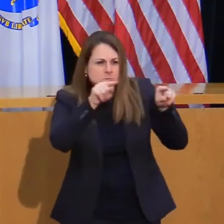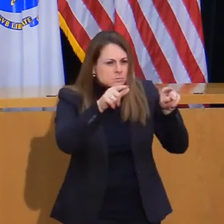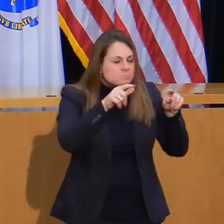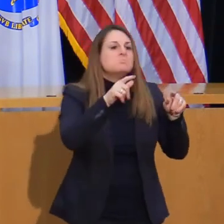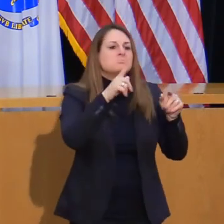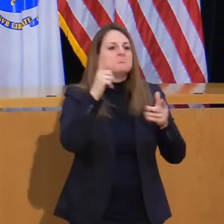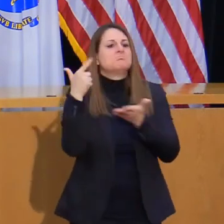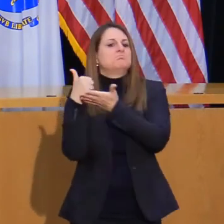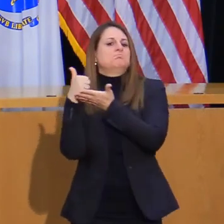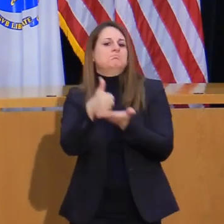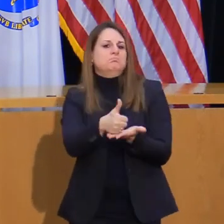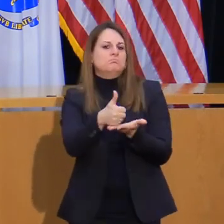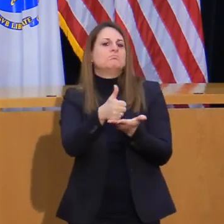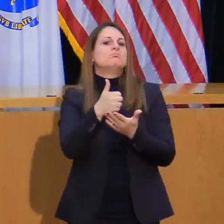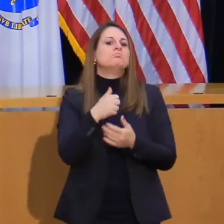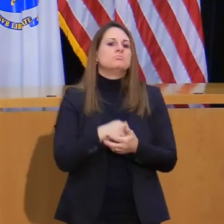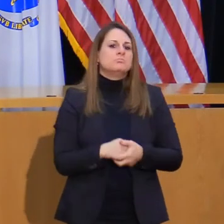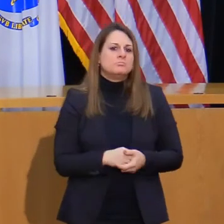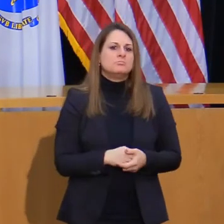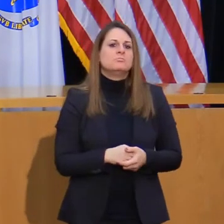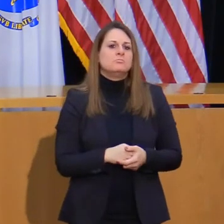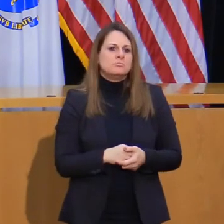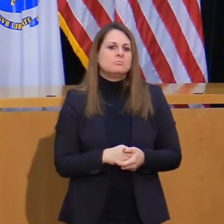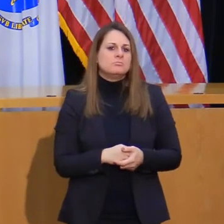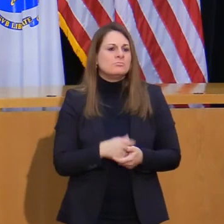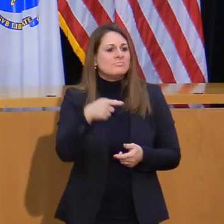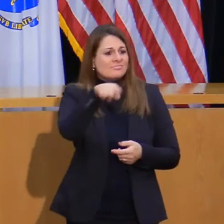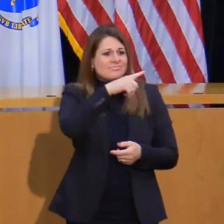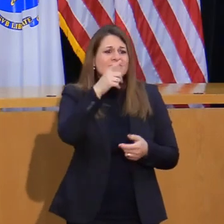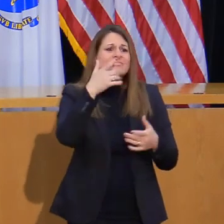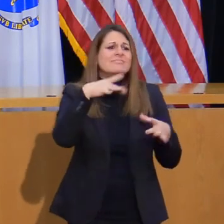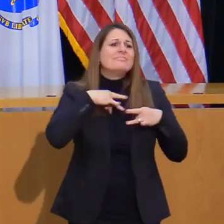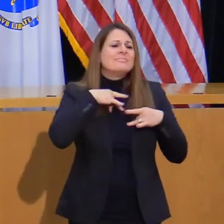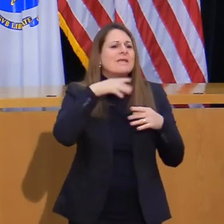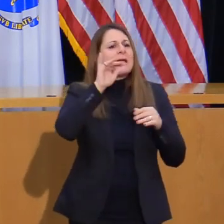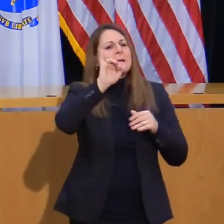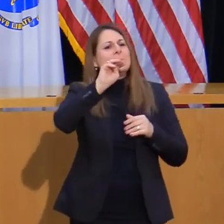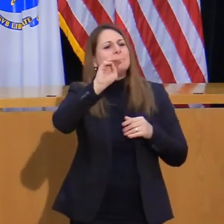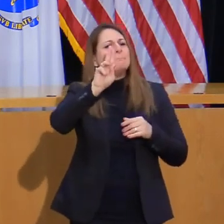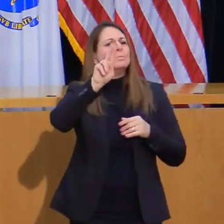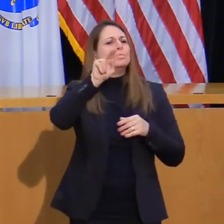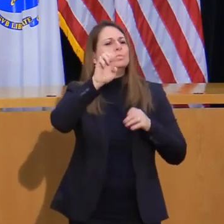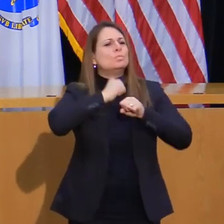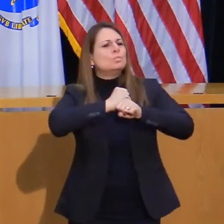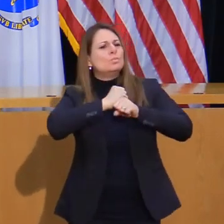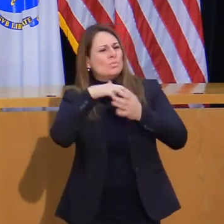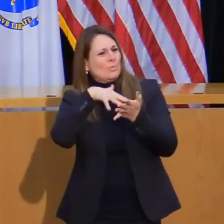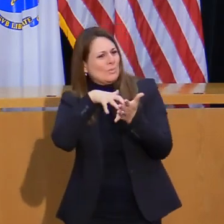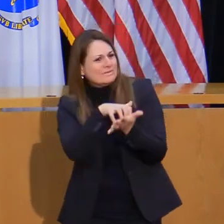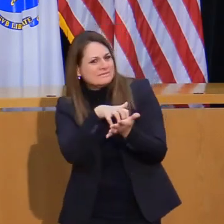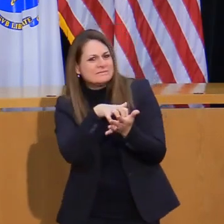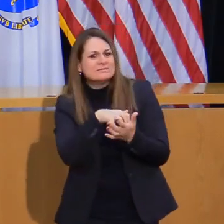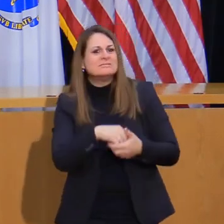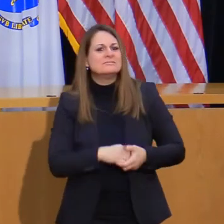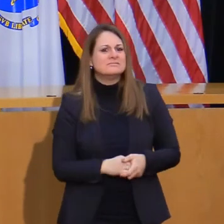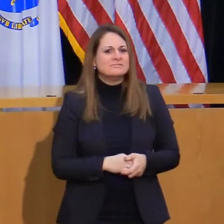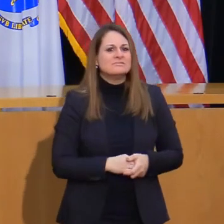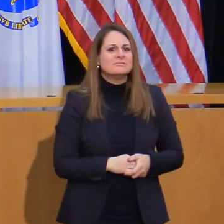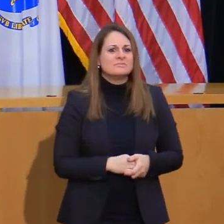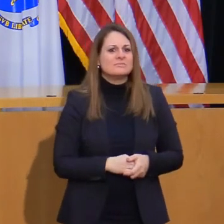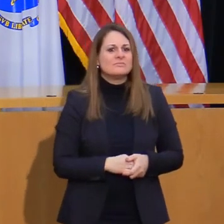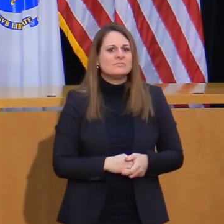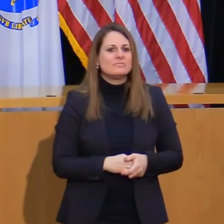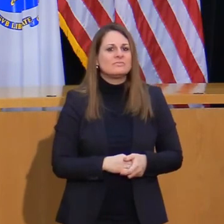their homebound residents. This represents about 40% of our state's population. These local boards of health will